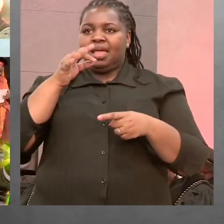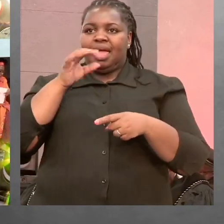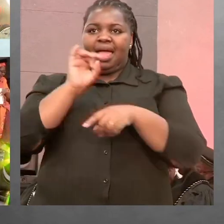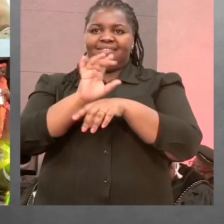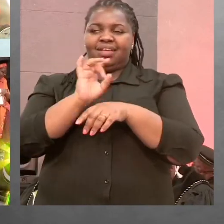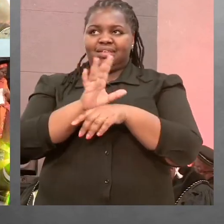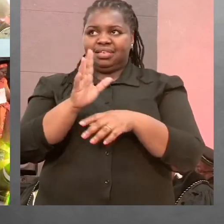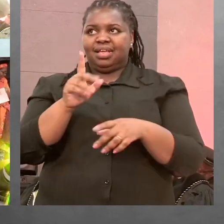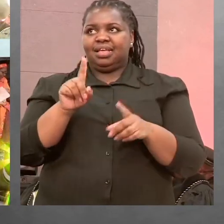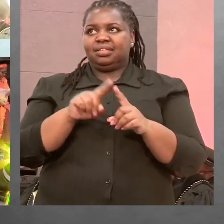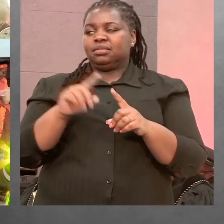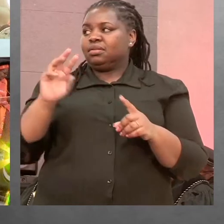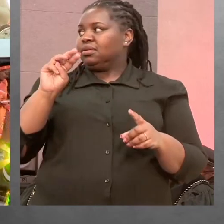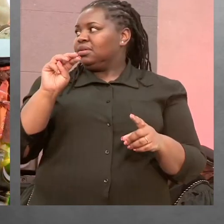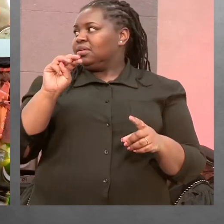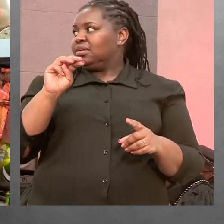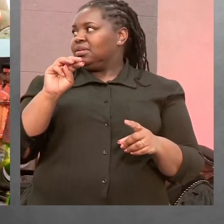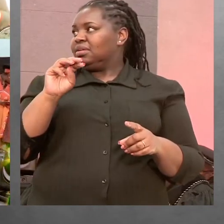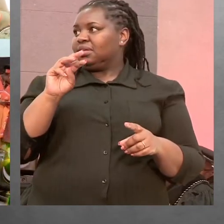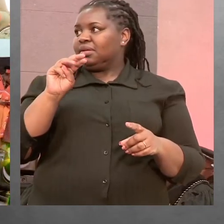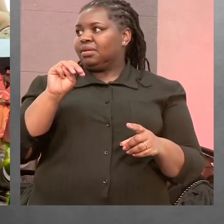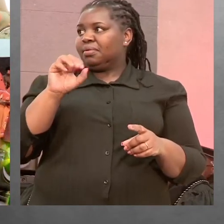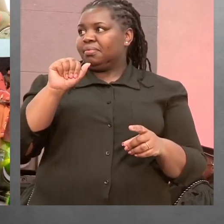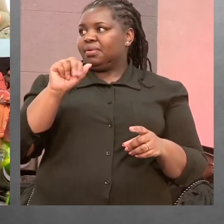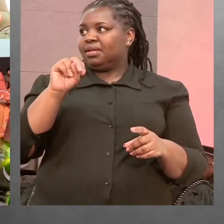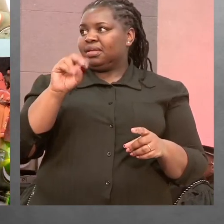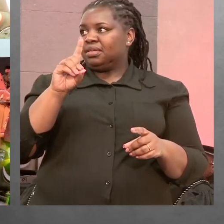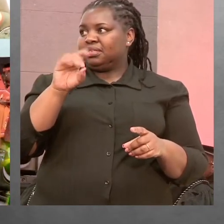office, Mr. Ngamana Dela.